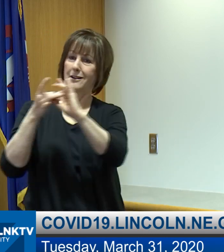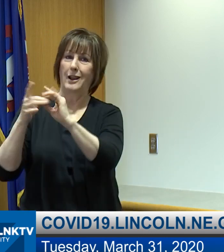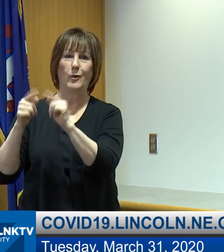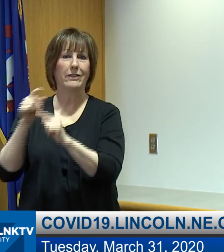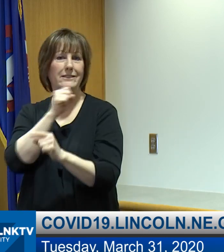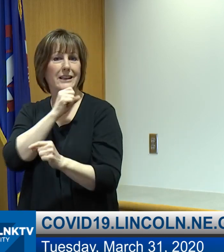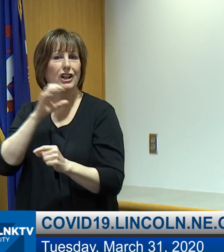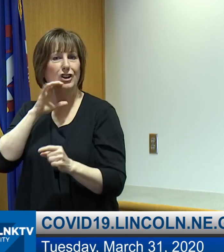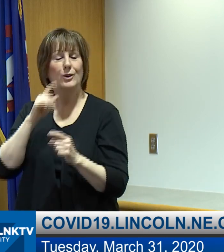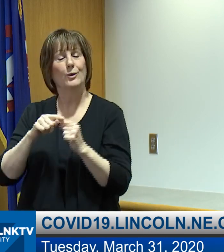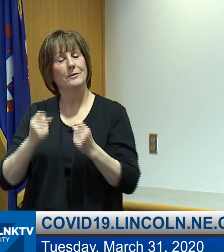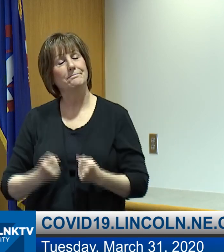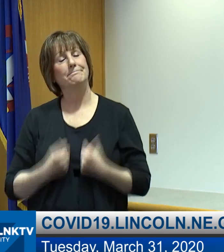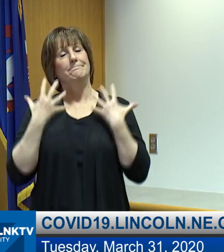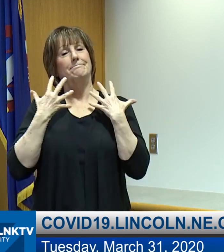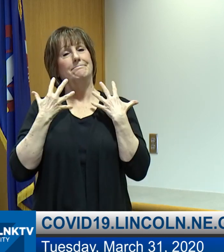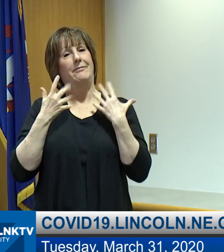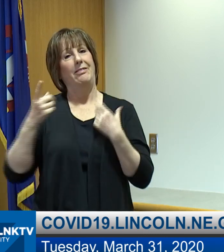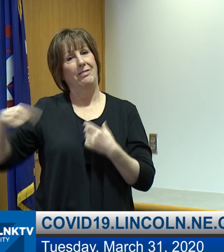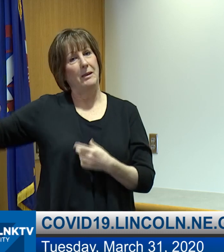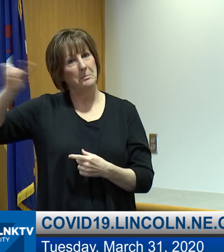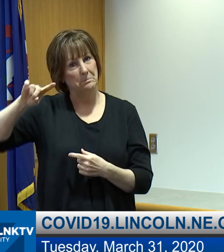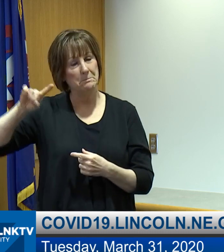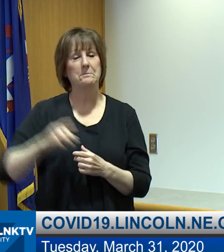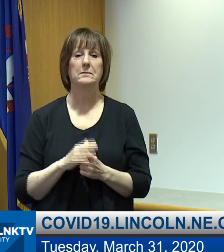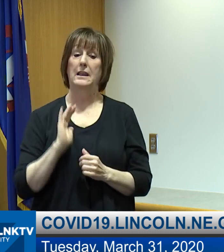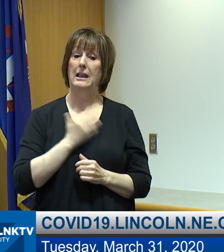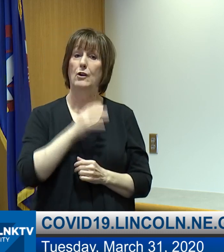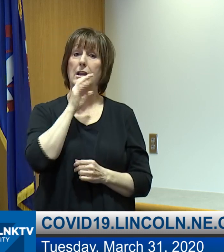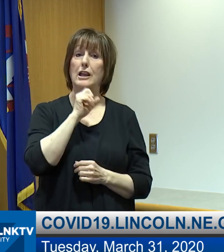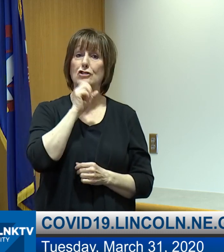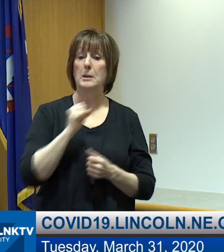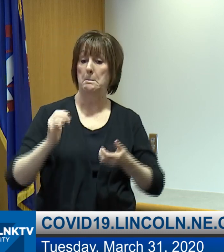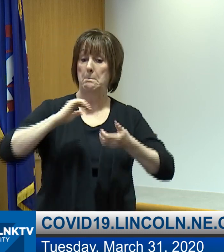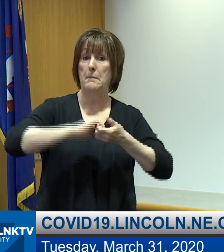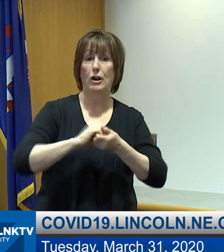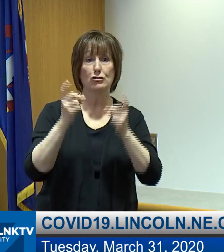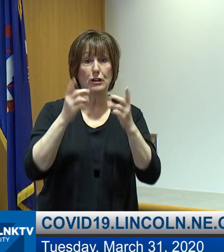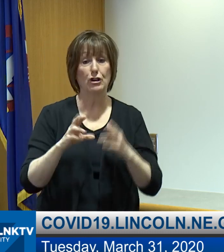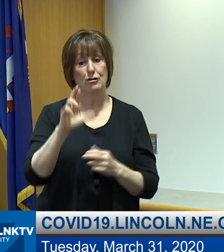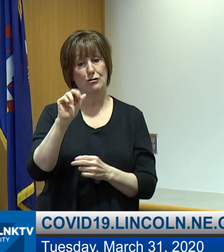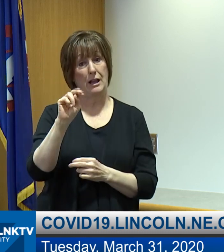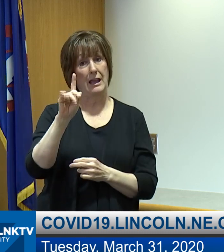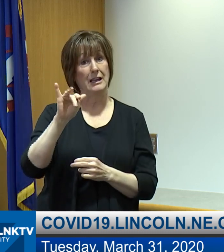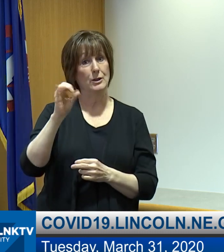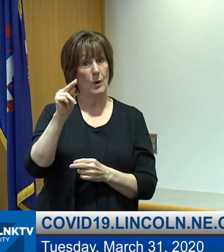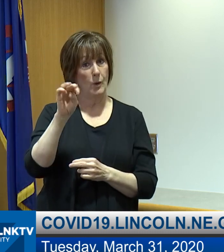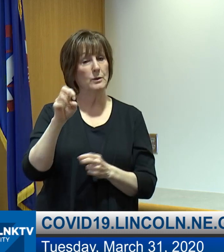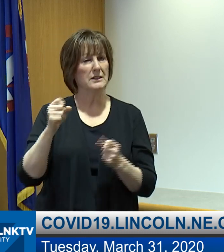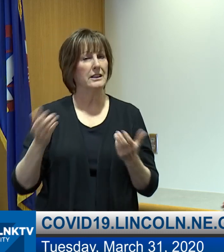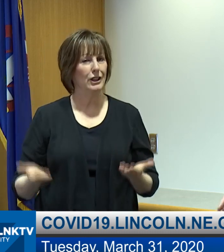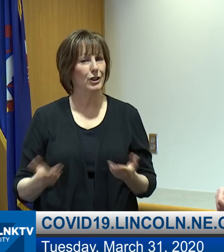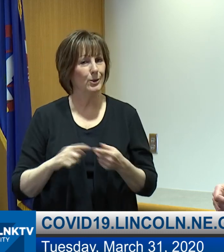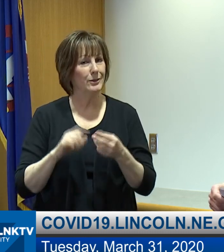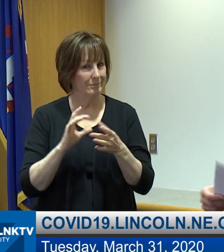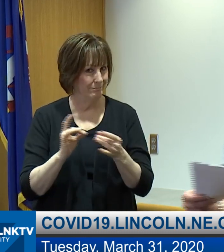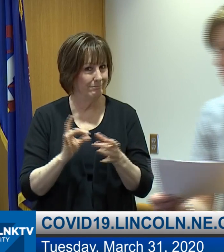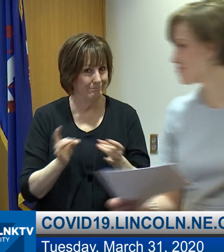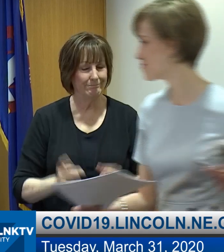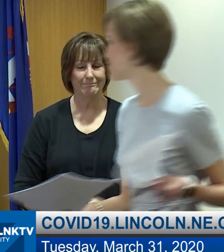spirits and bring smiles to everyone involved. And our Aging Partners Director, Randy Jones, is here to tell us more of the details.